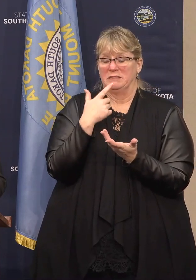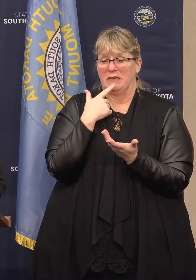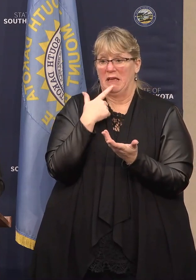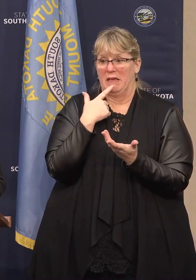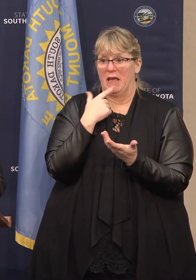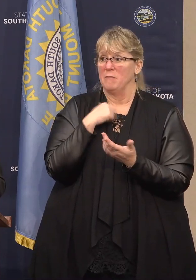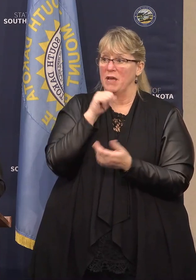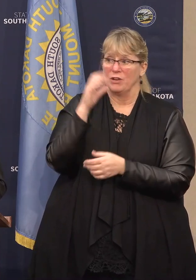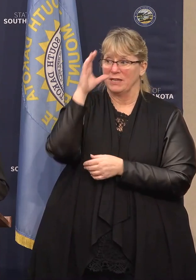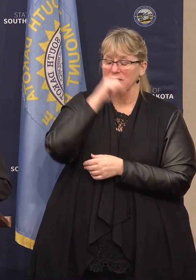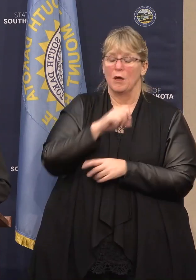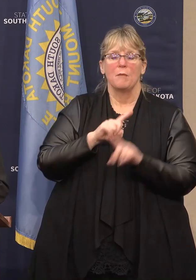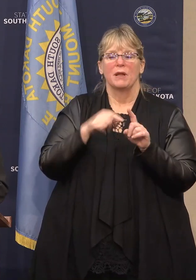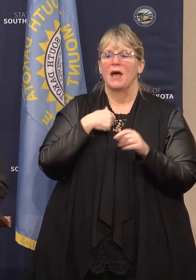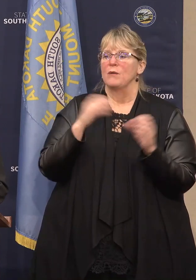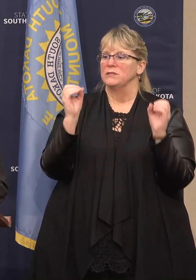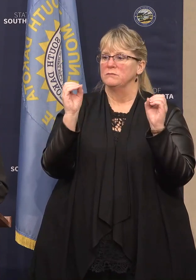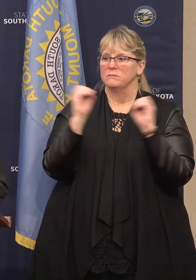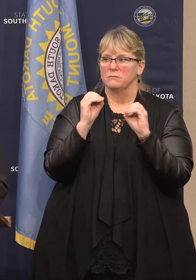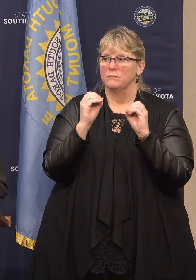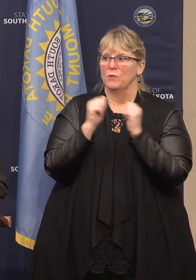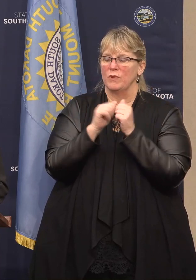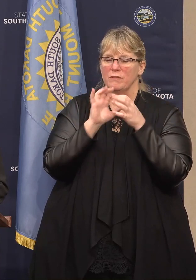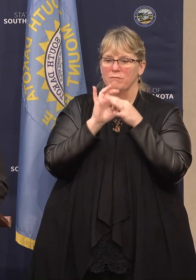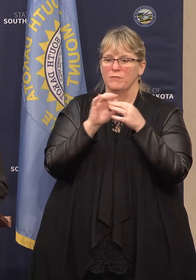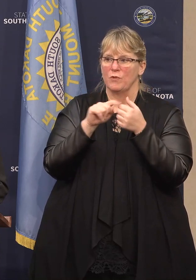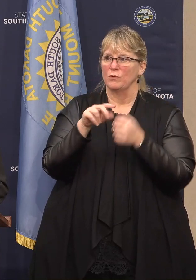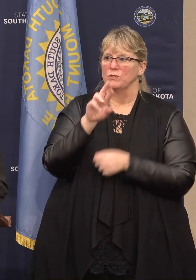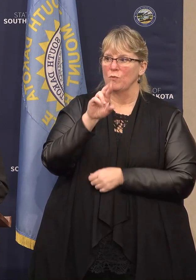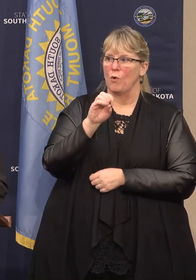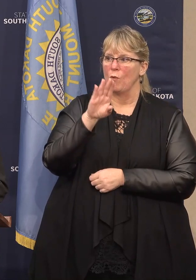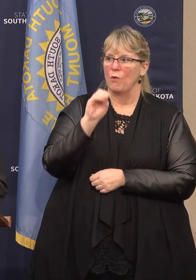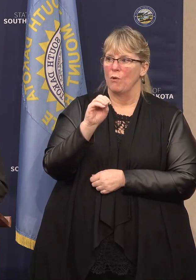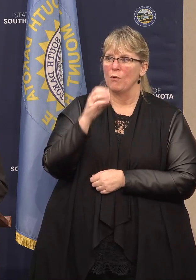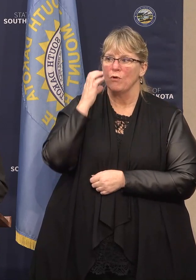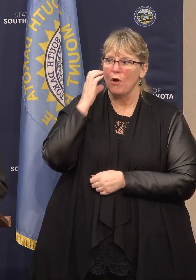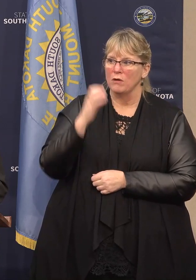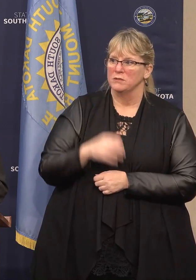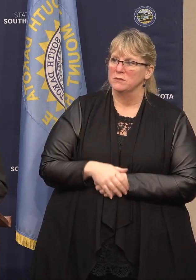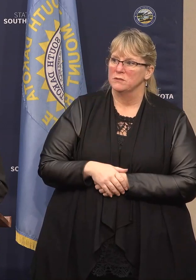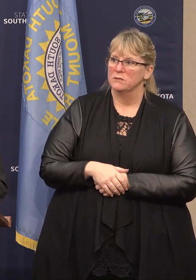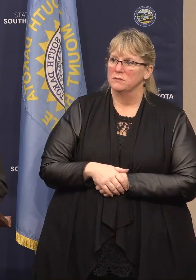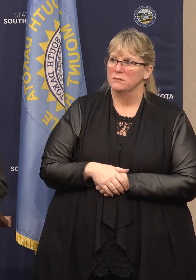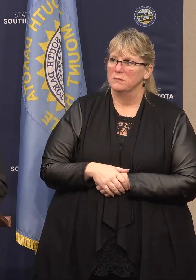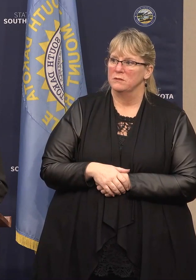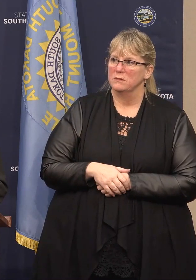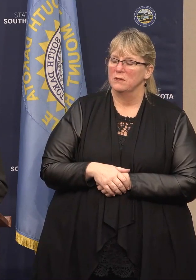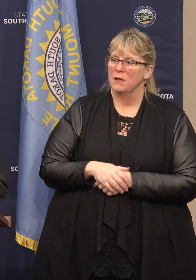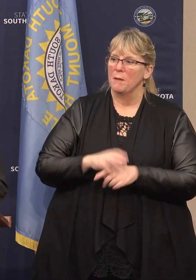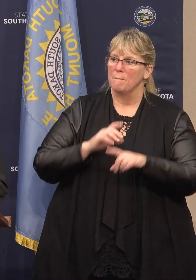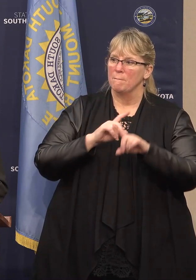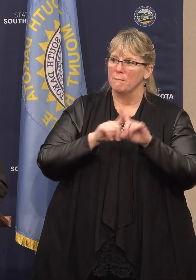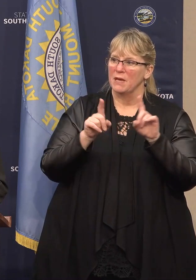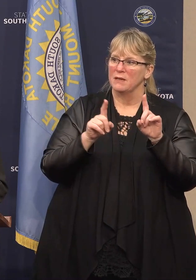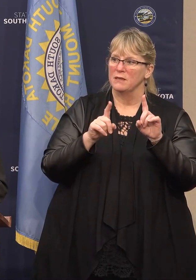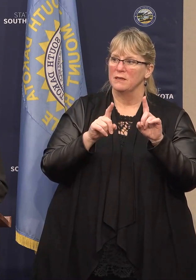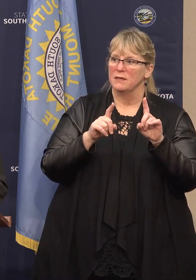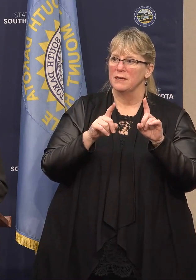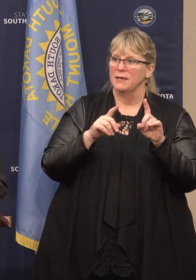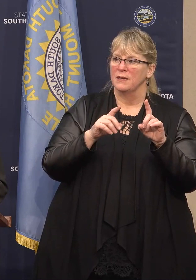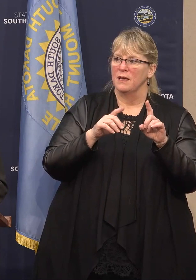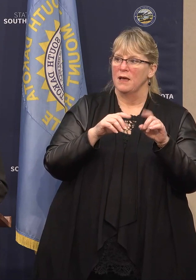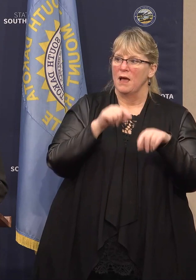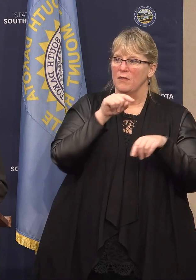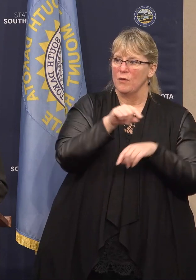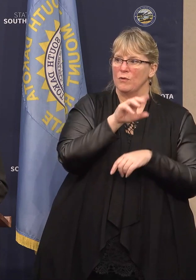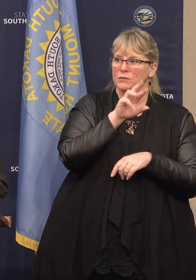but I did not have anything to do with those robocalls. So the recording sort of indirectly implicates that the governor,